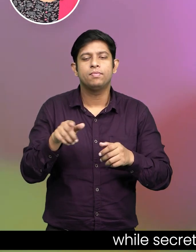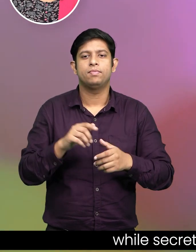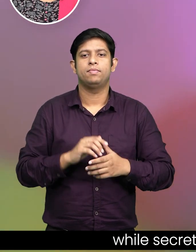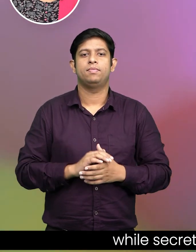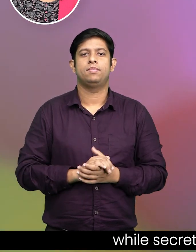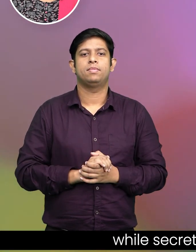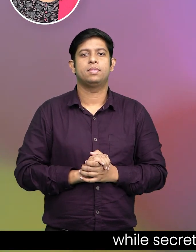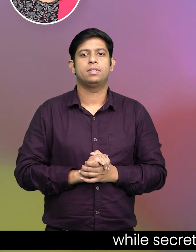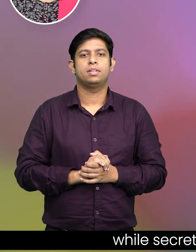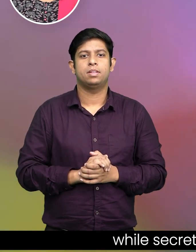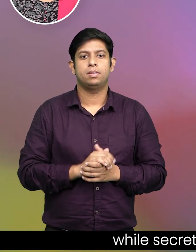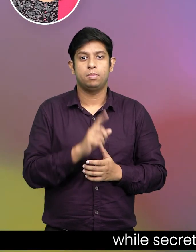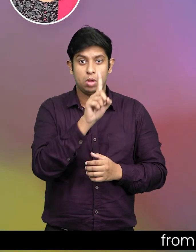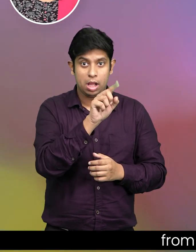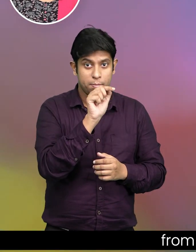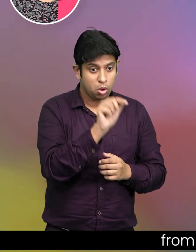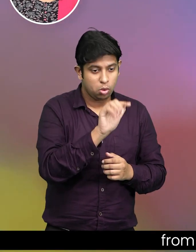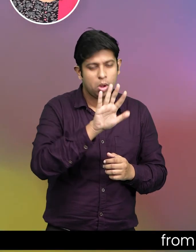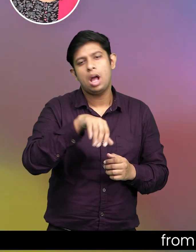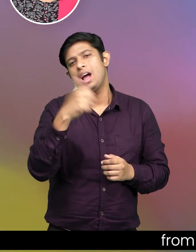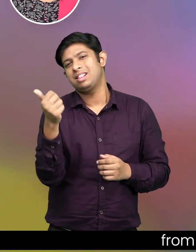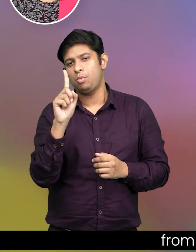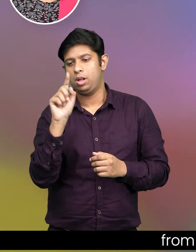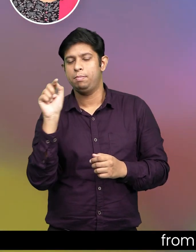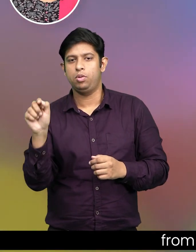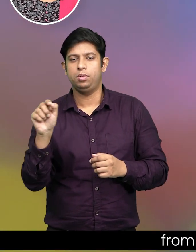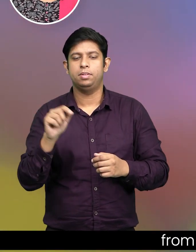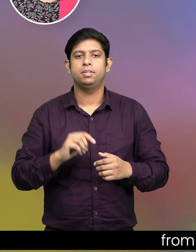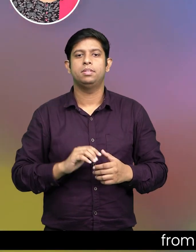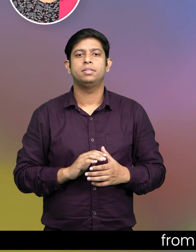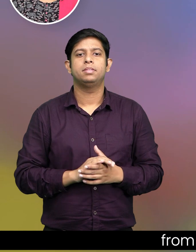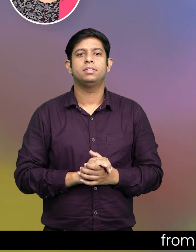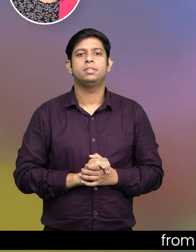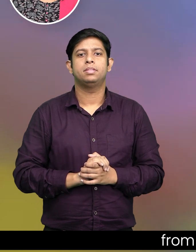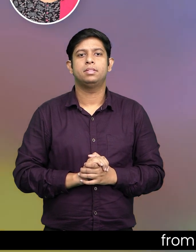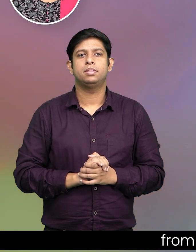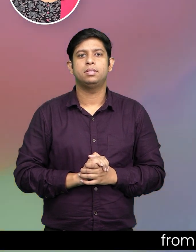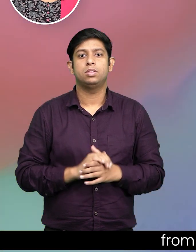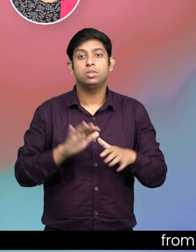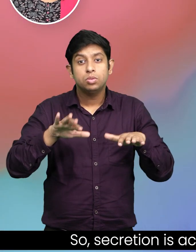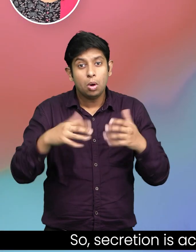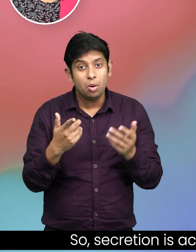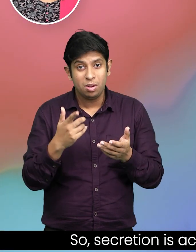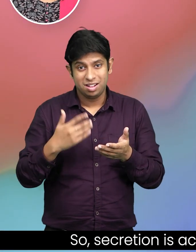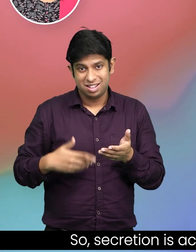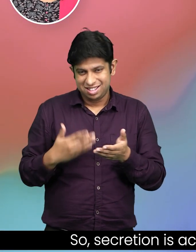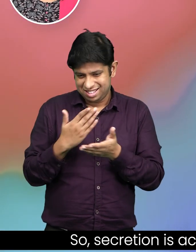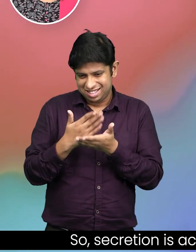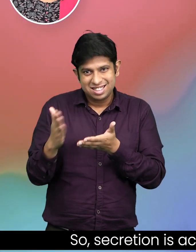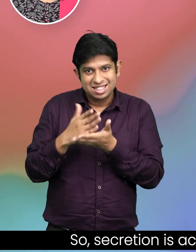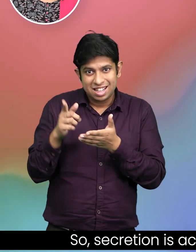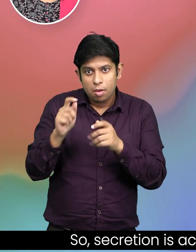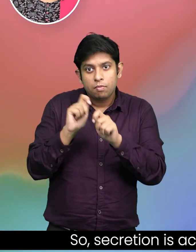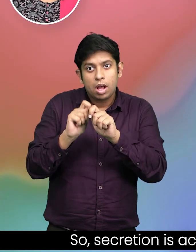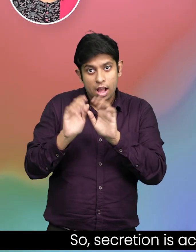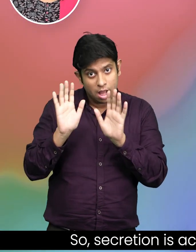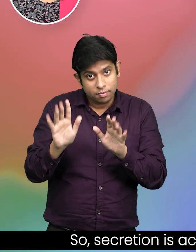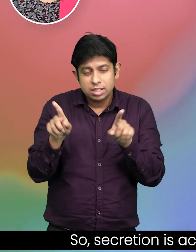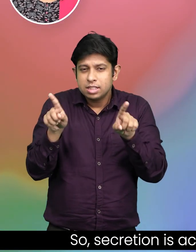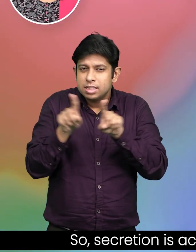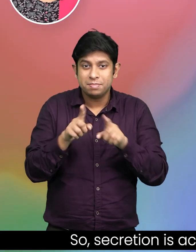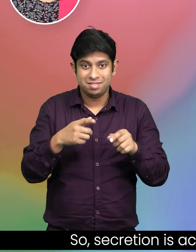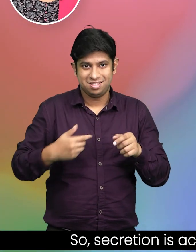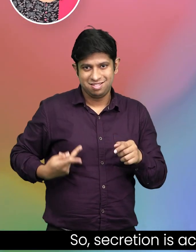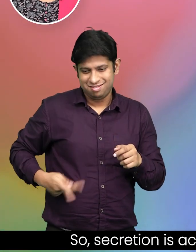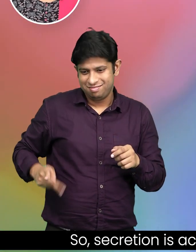of materials from one point to another point. So, secretion is